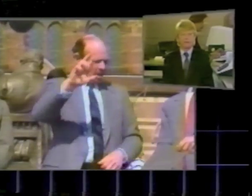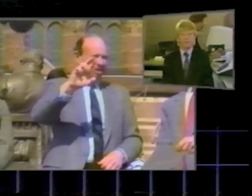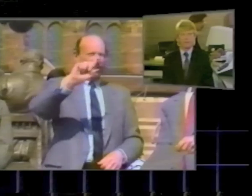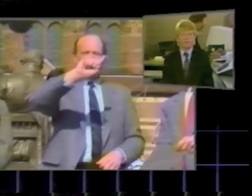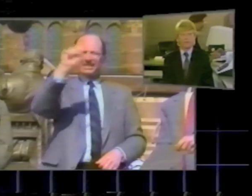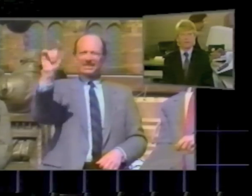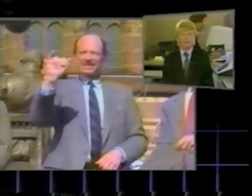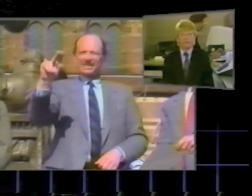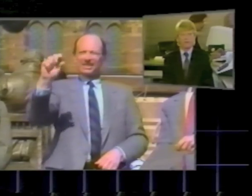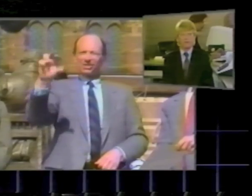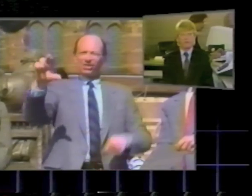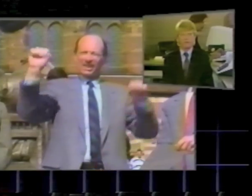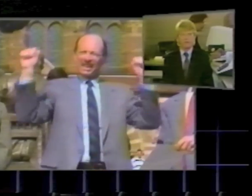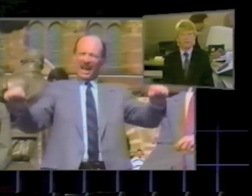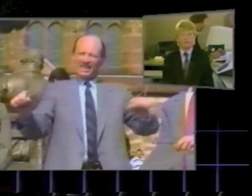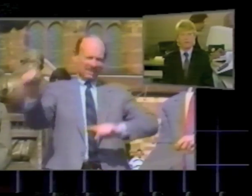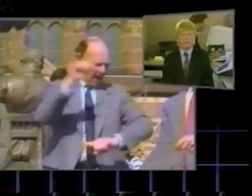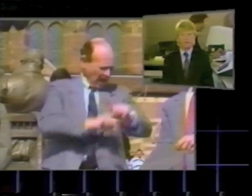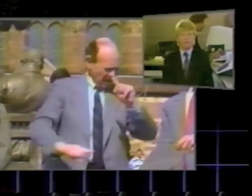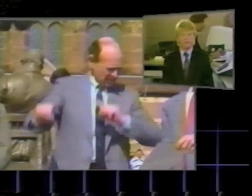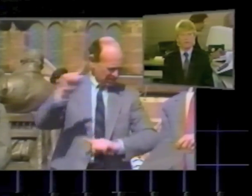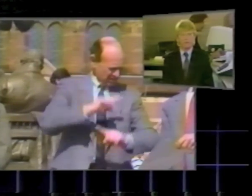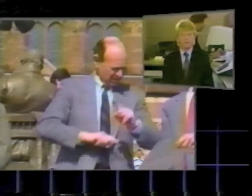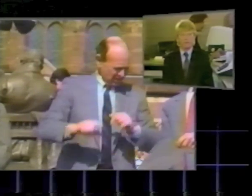and faculty.